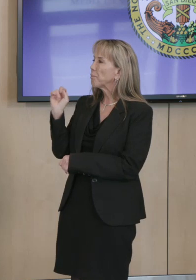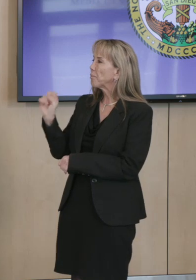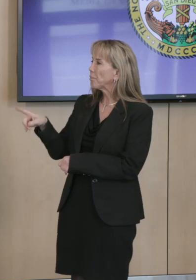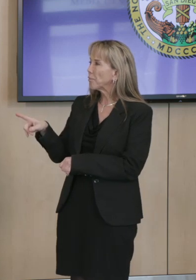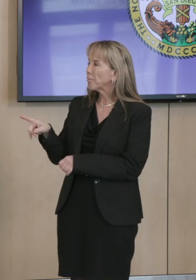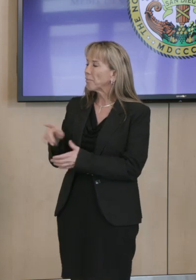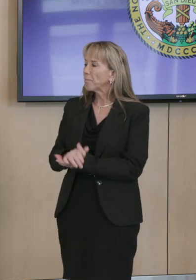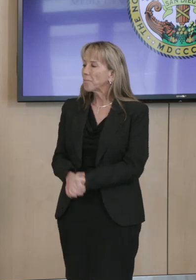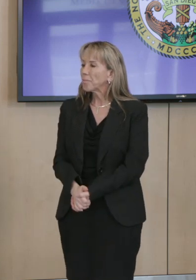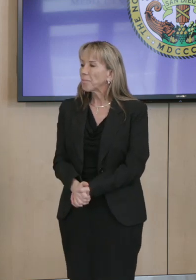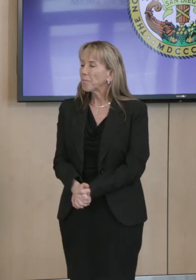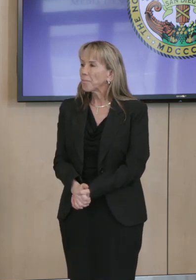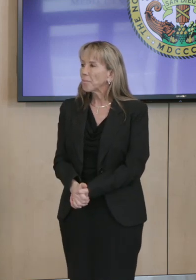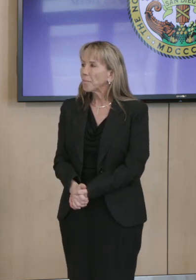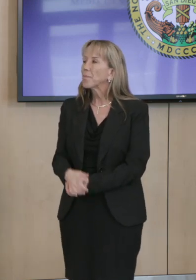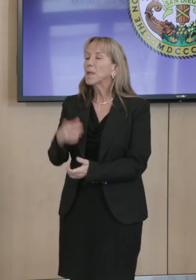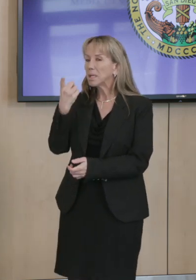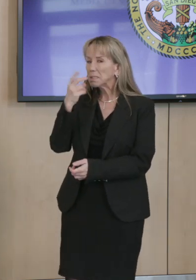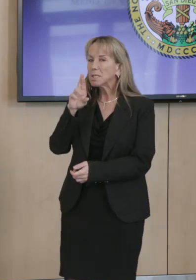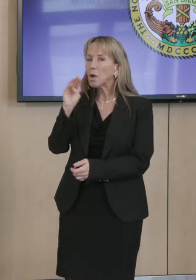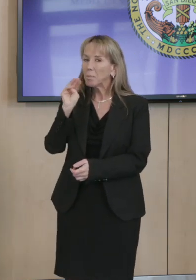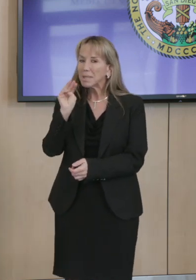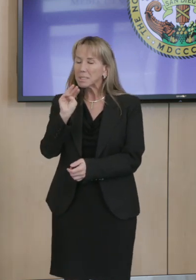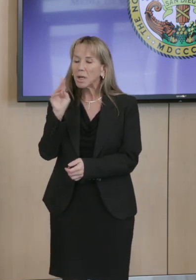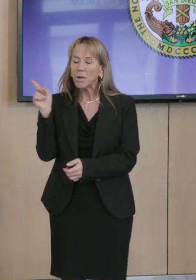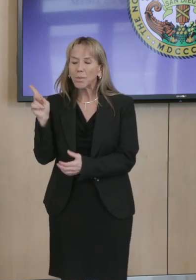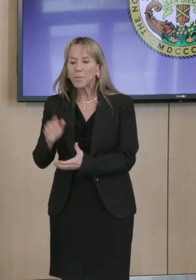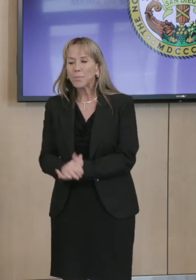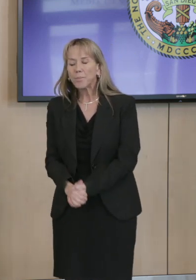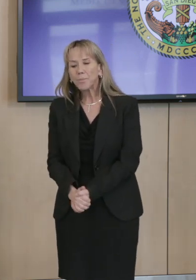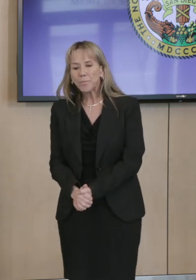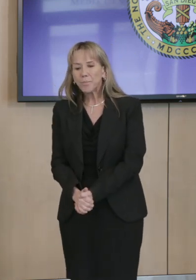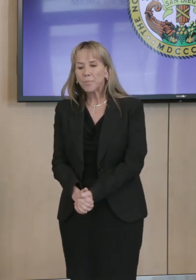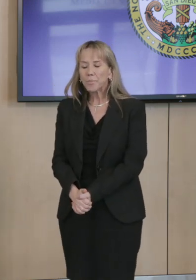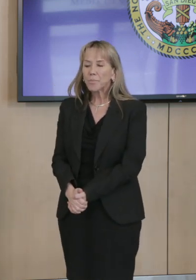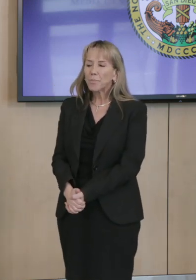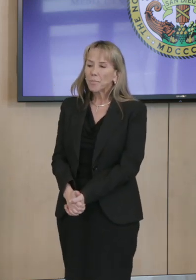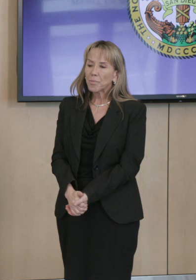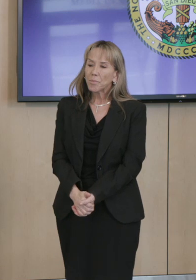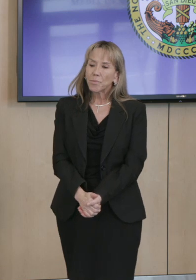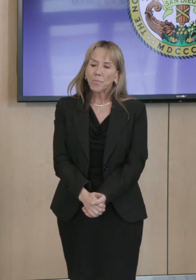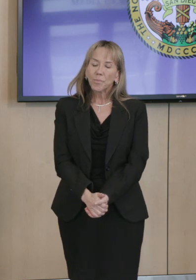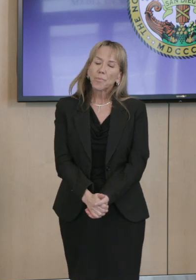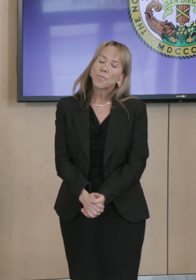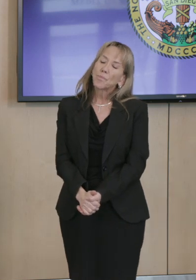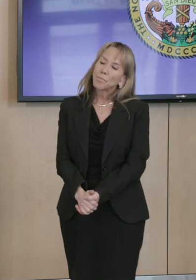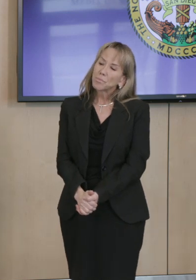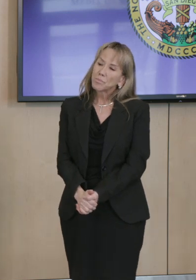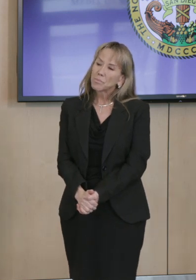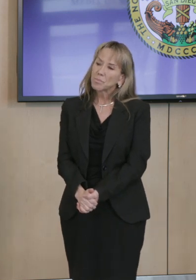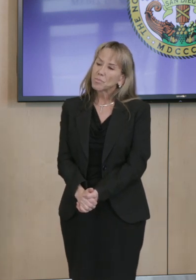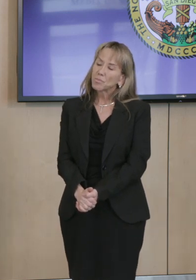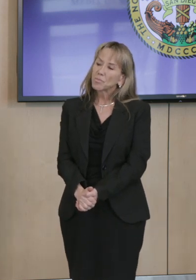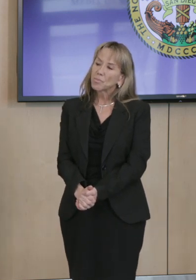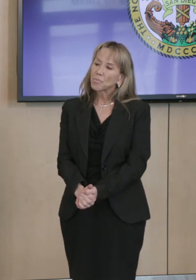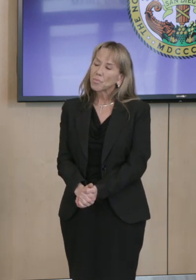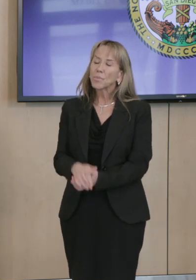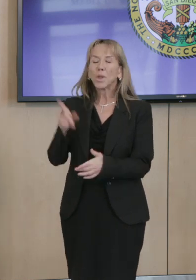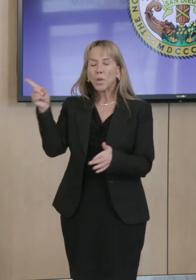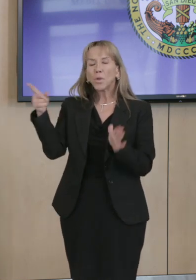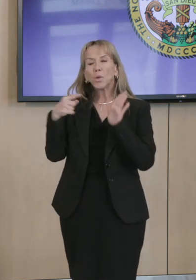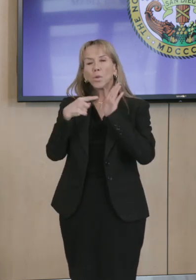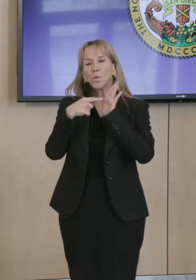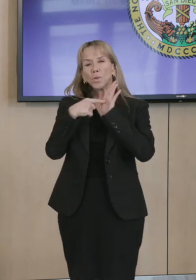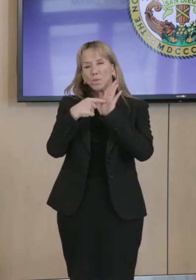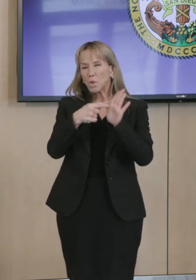question is for Dr. McDonald. And so you showed us the modeling